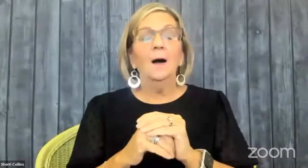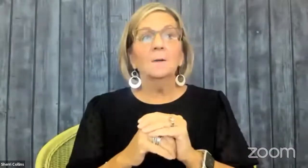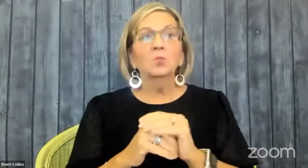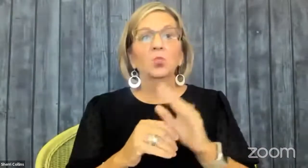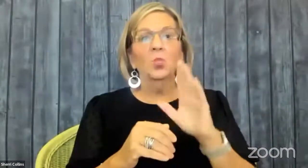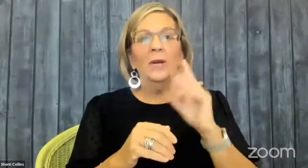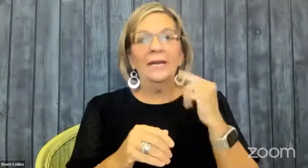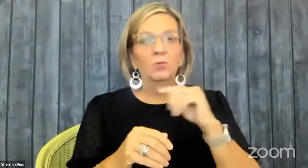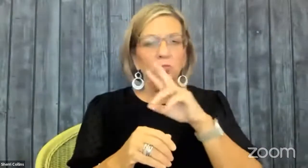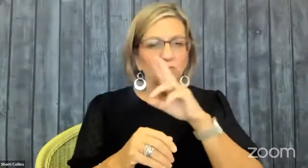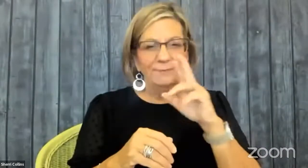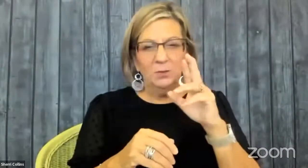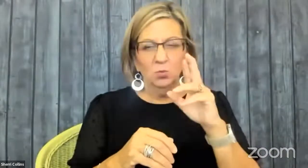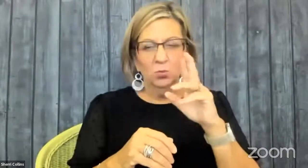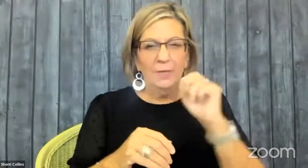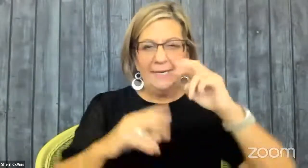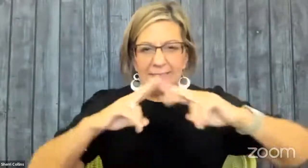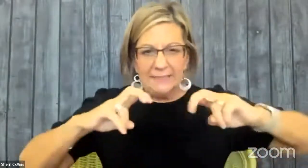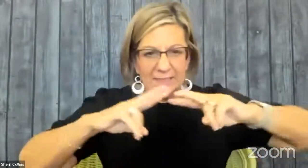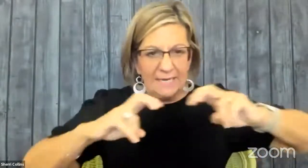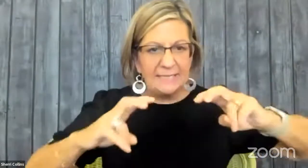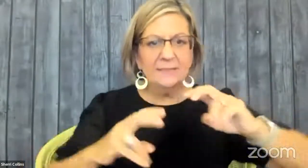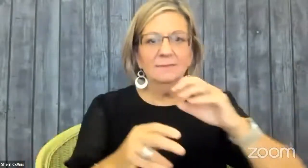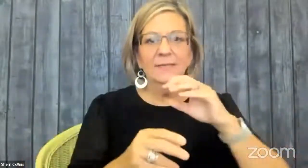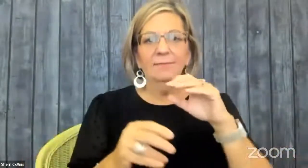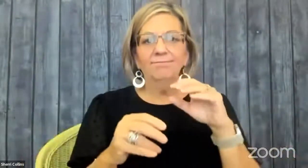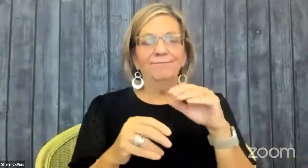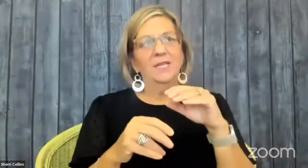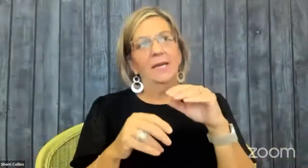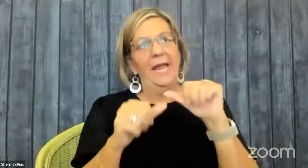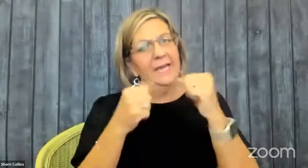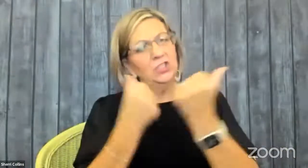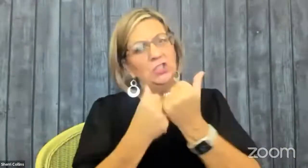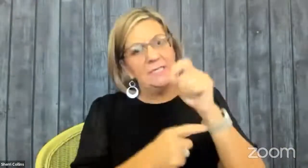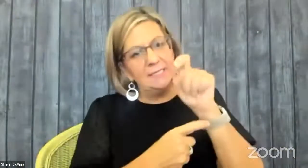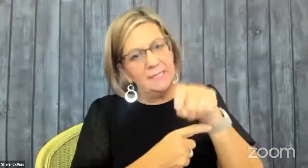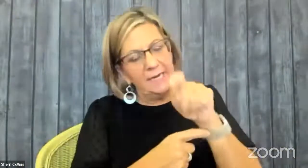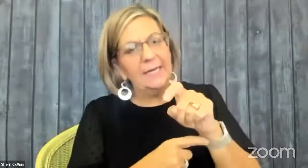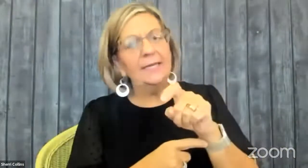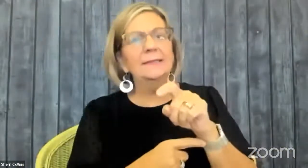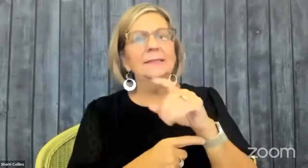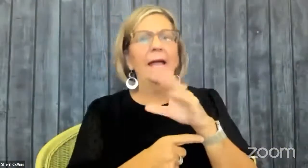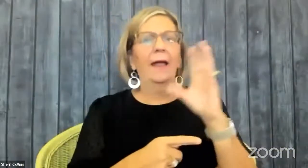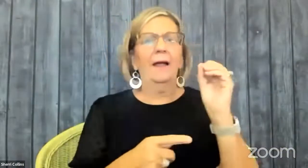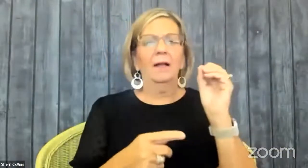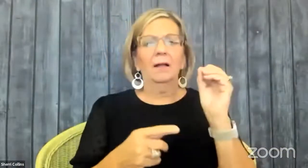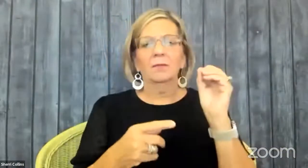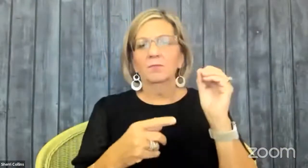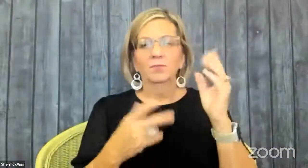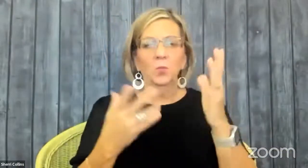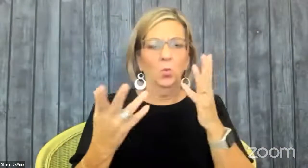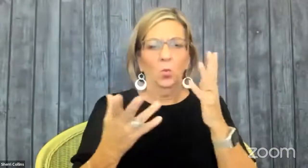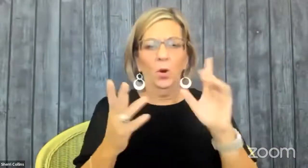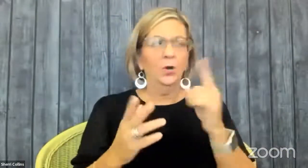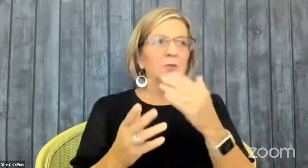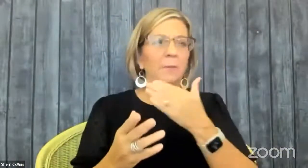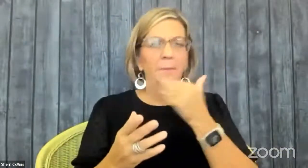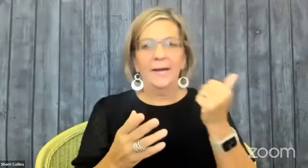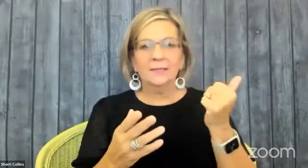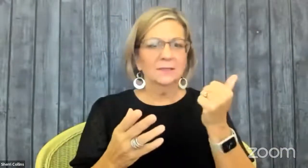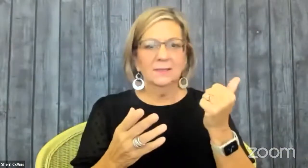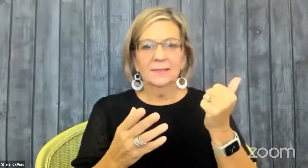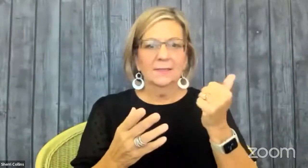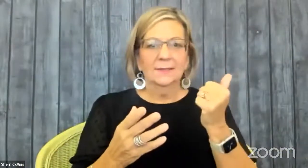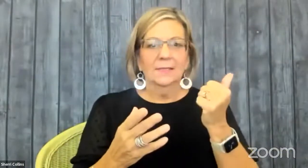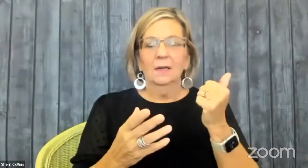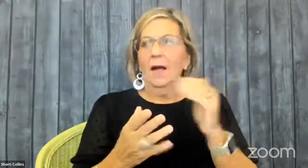anyway, we reassessed the agency's need and where the